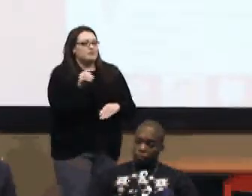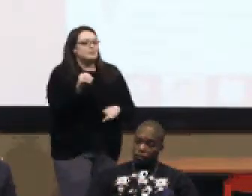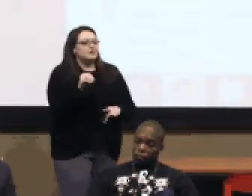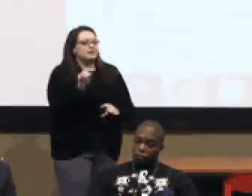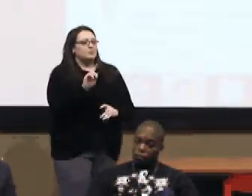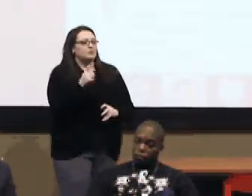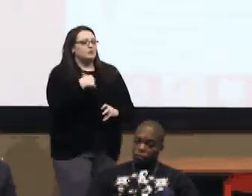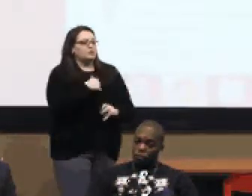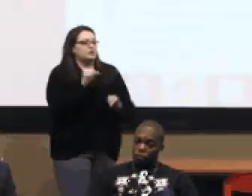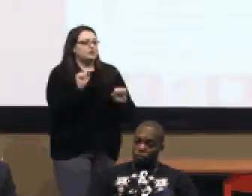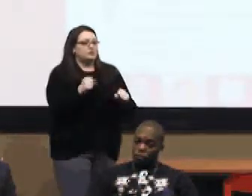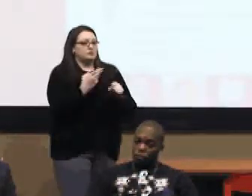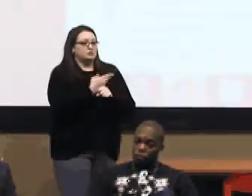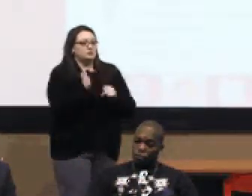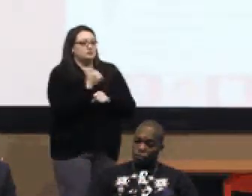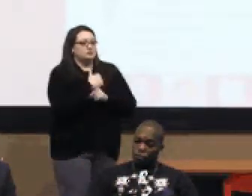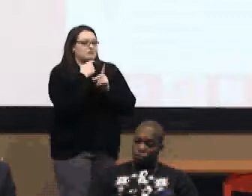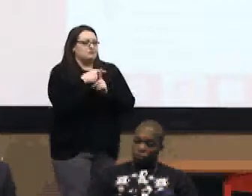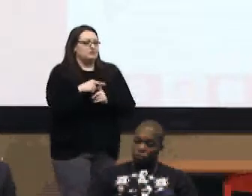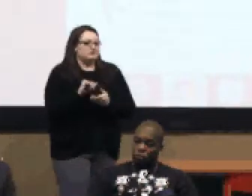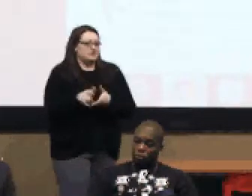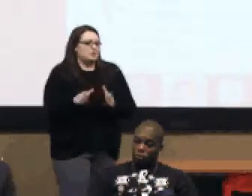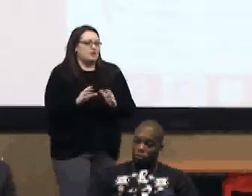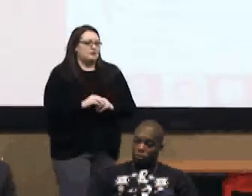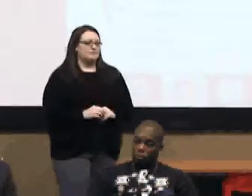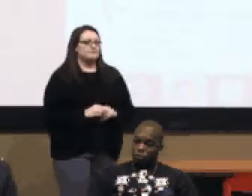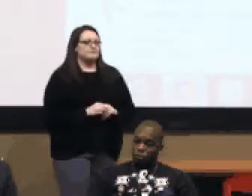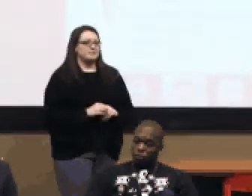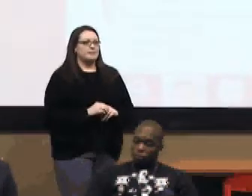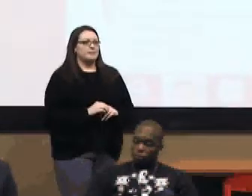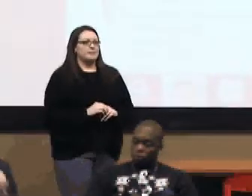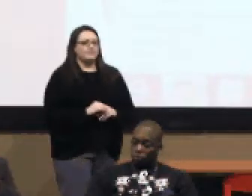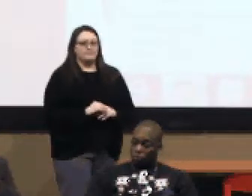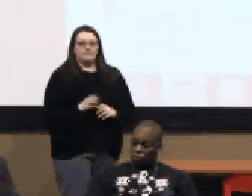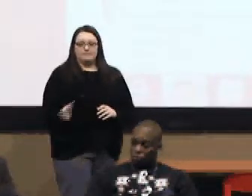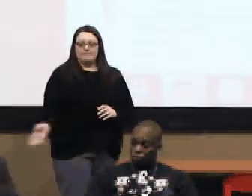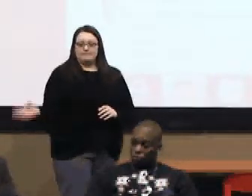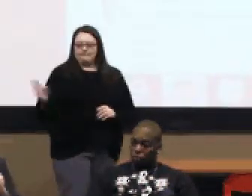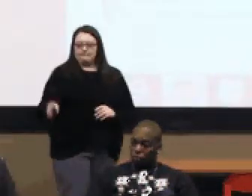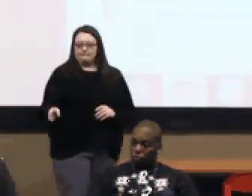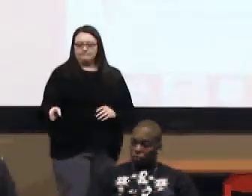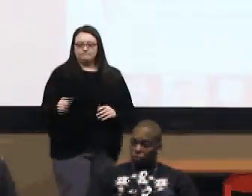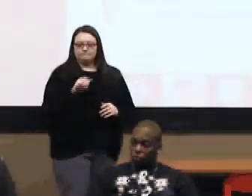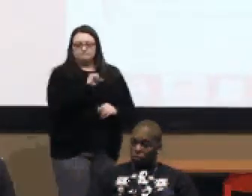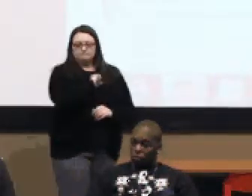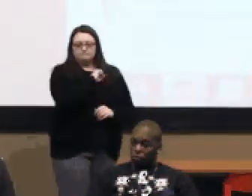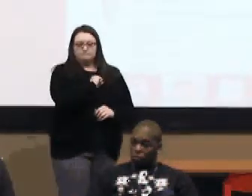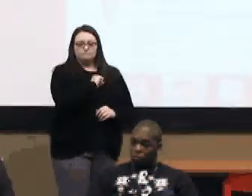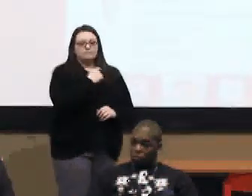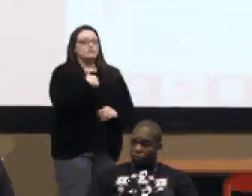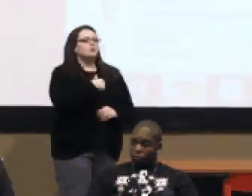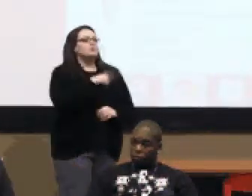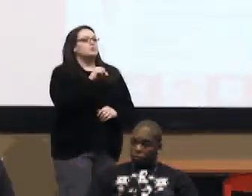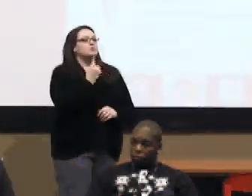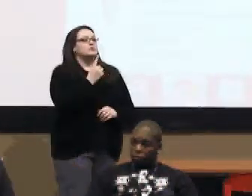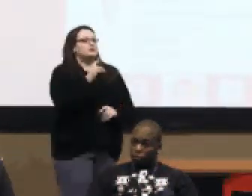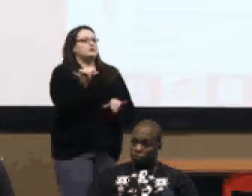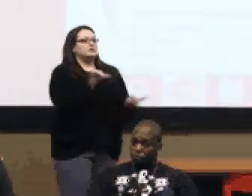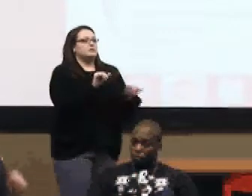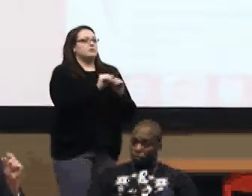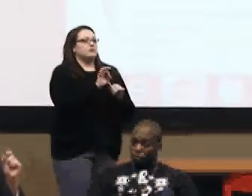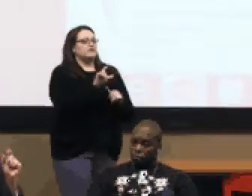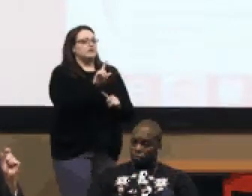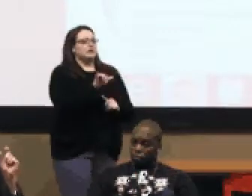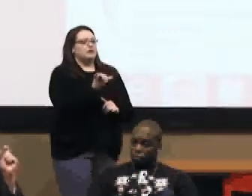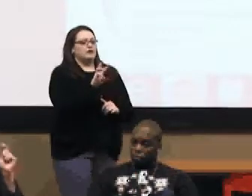where we can use our strengths that way. we do something very similar with Flywheel,